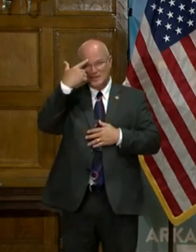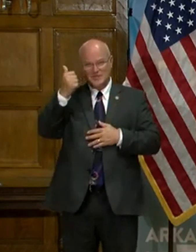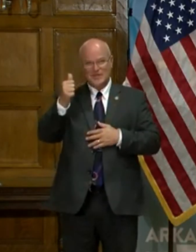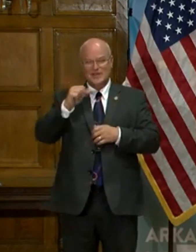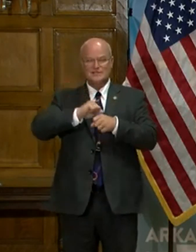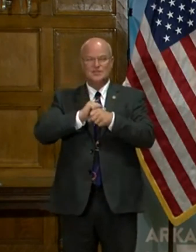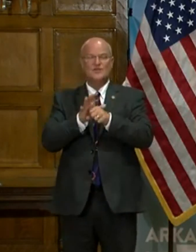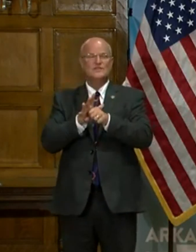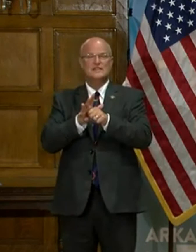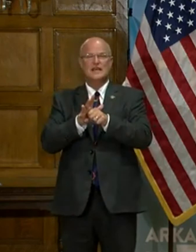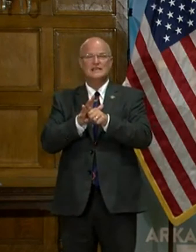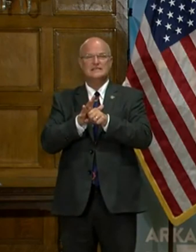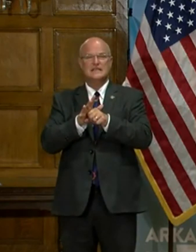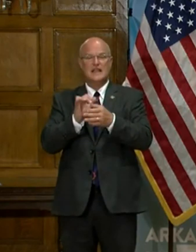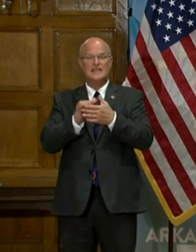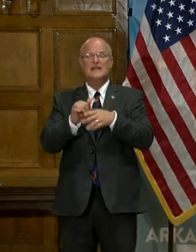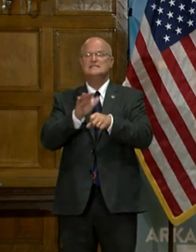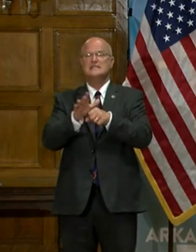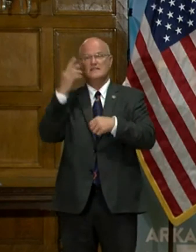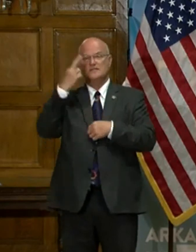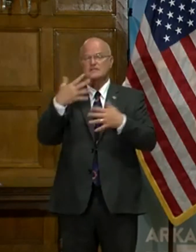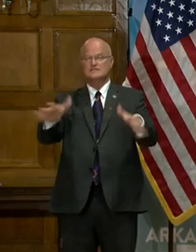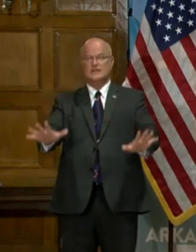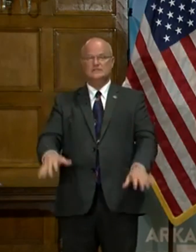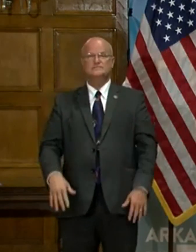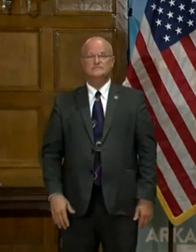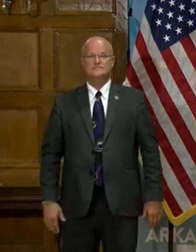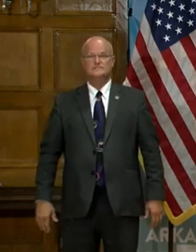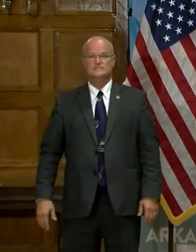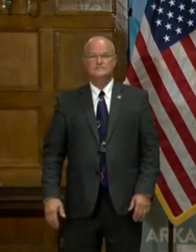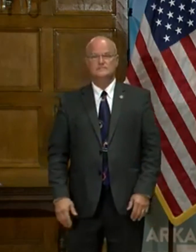of COVID-19. That's enough of a reason.